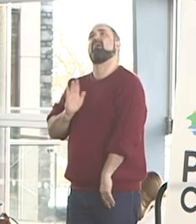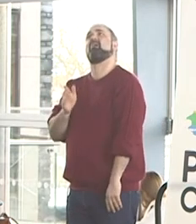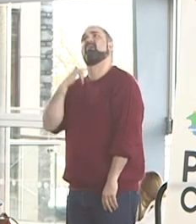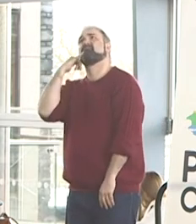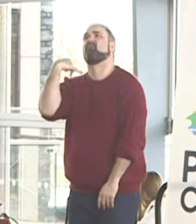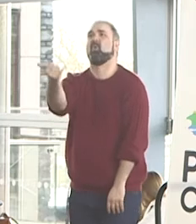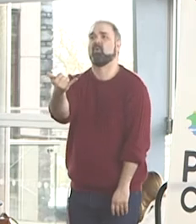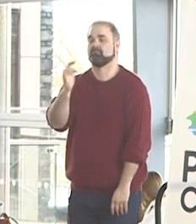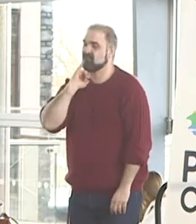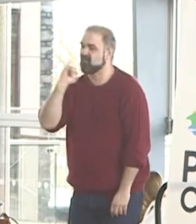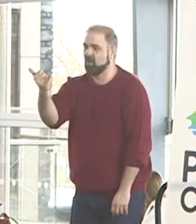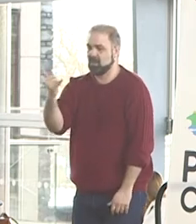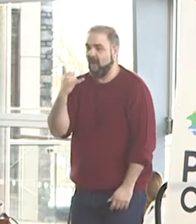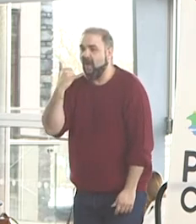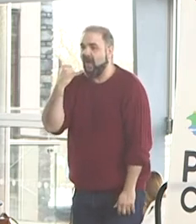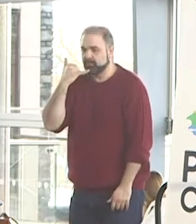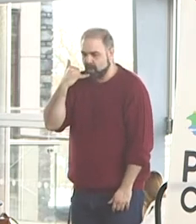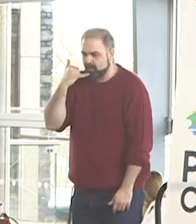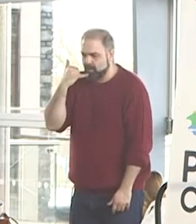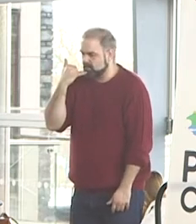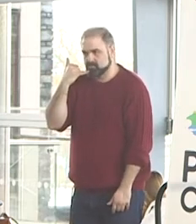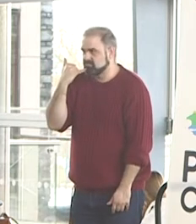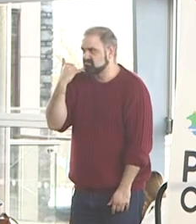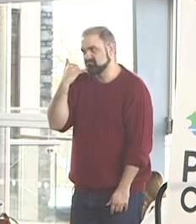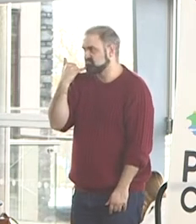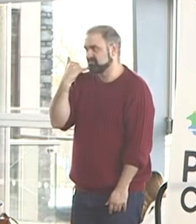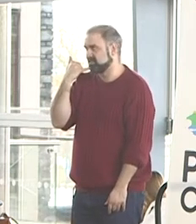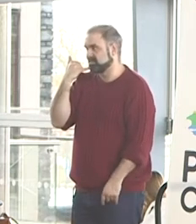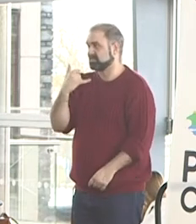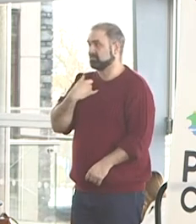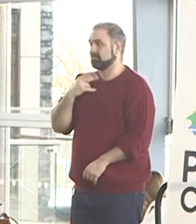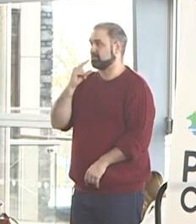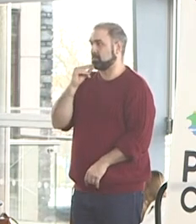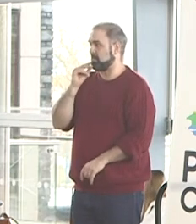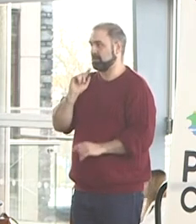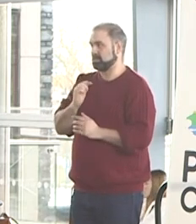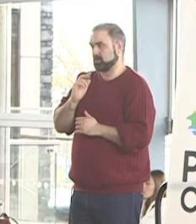may seem, the first time I phoned, I was too scared to talk, which is difficult for anyone to believe. Now I'd ever shut up.